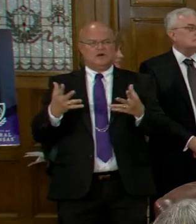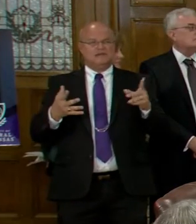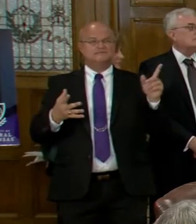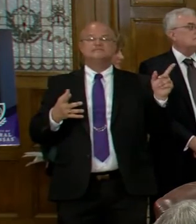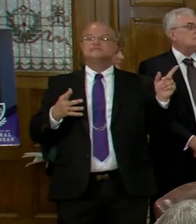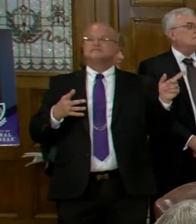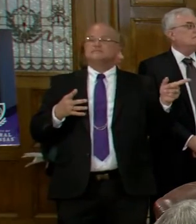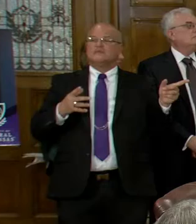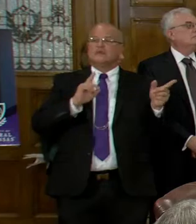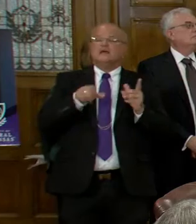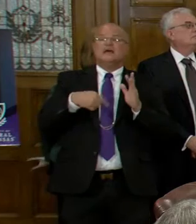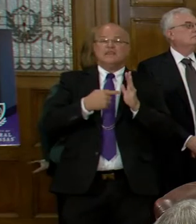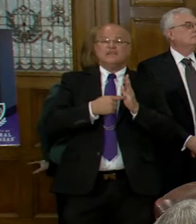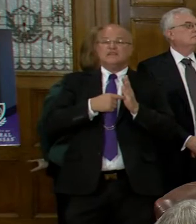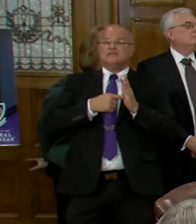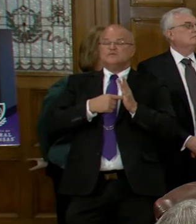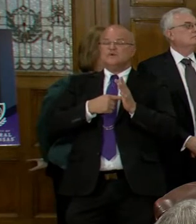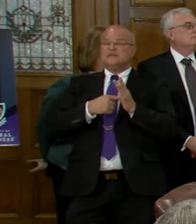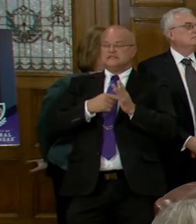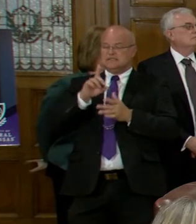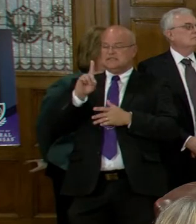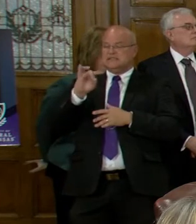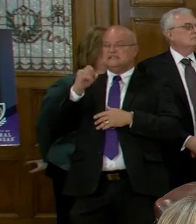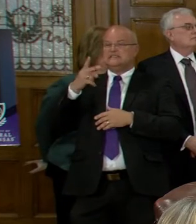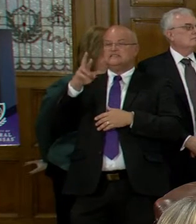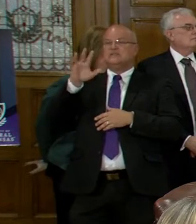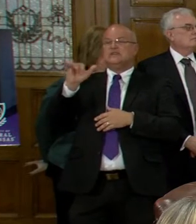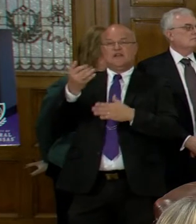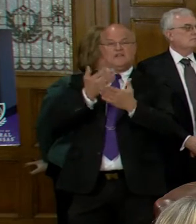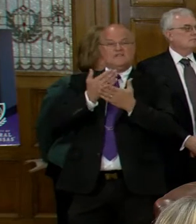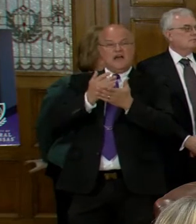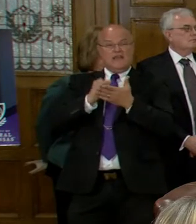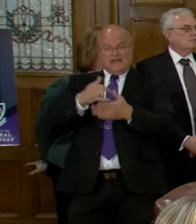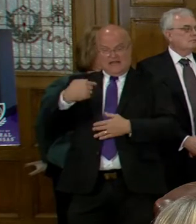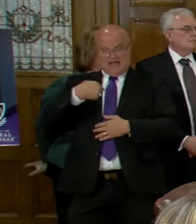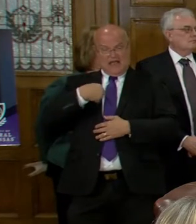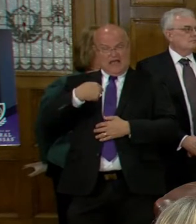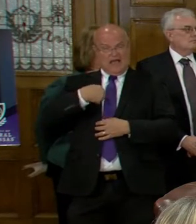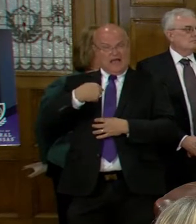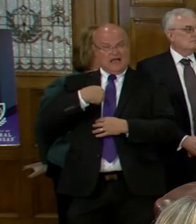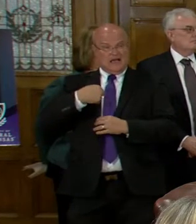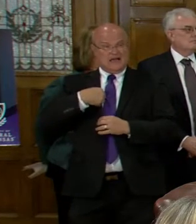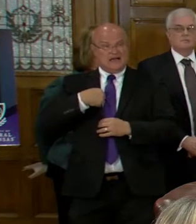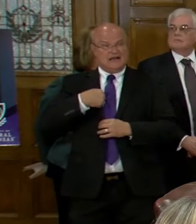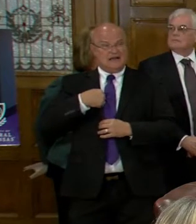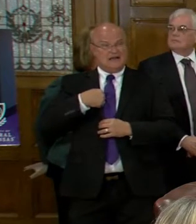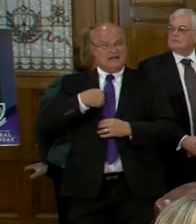This was discretionary funds that I